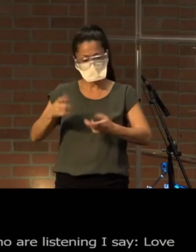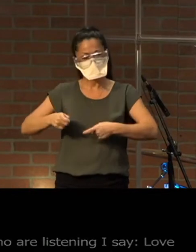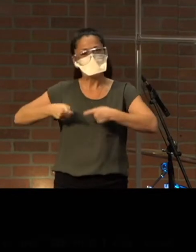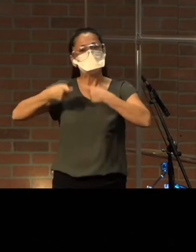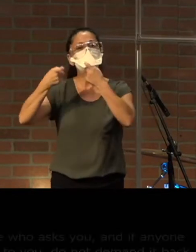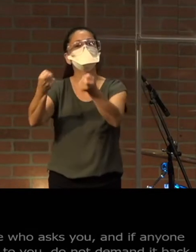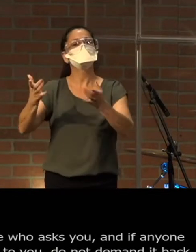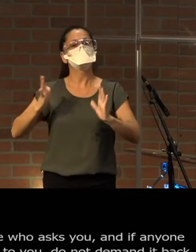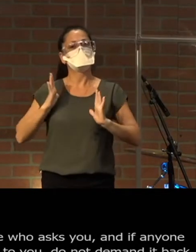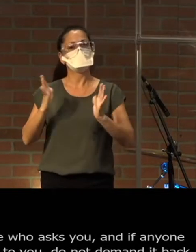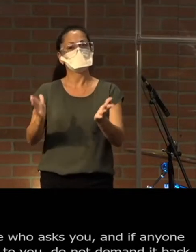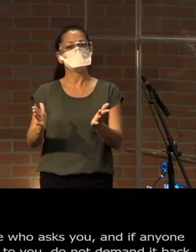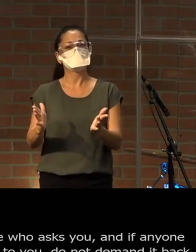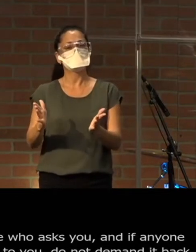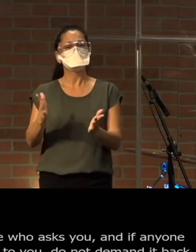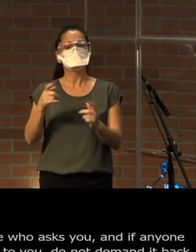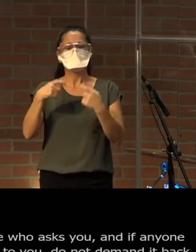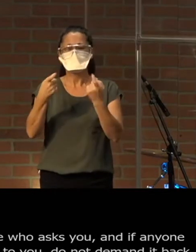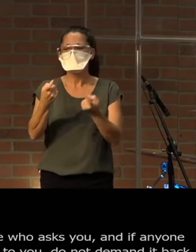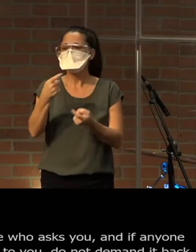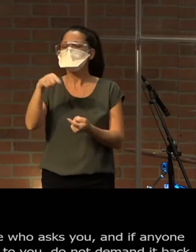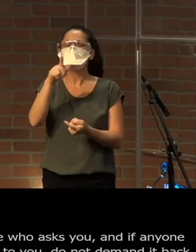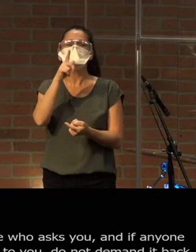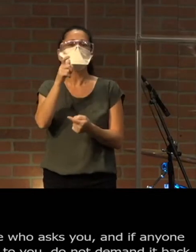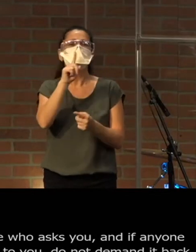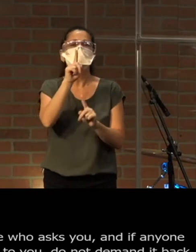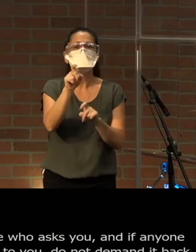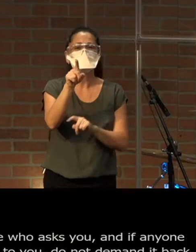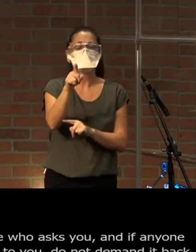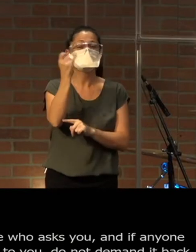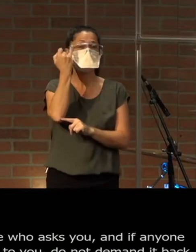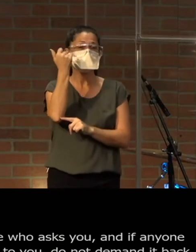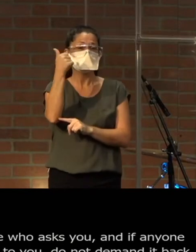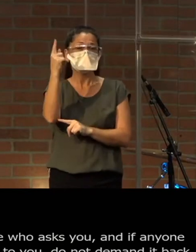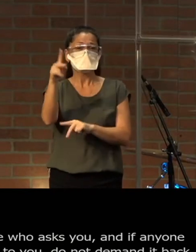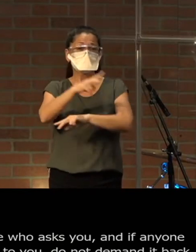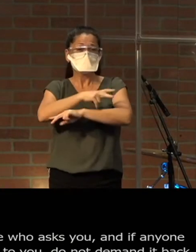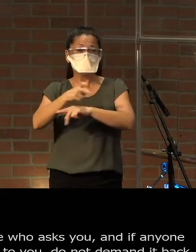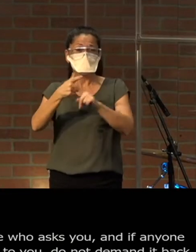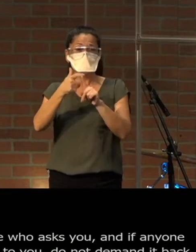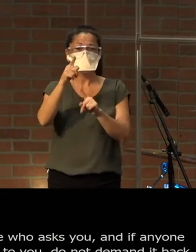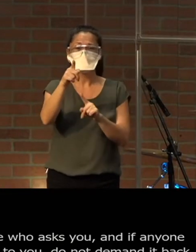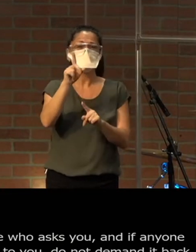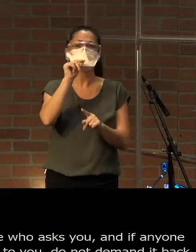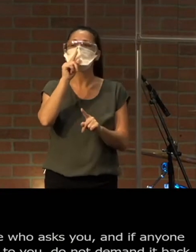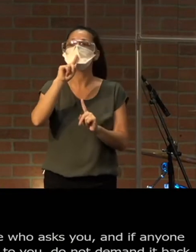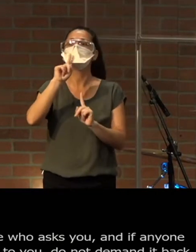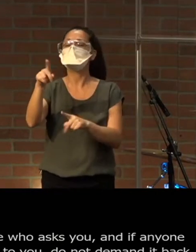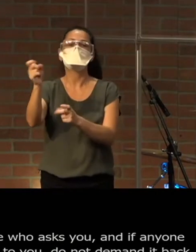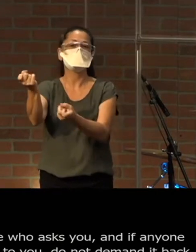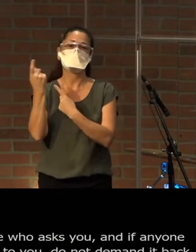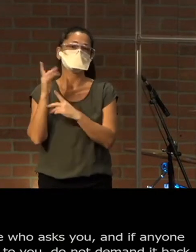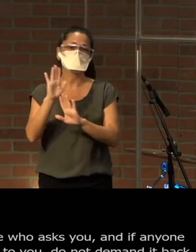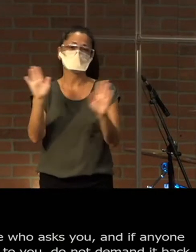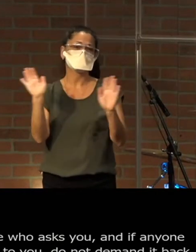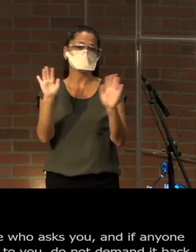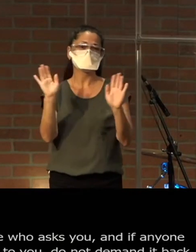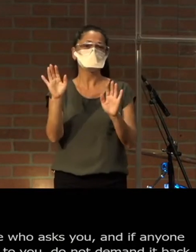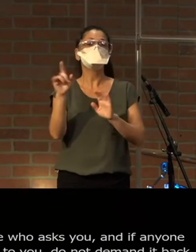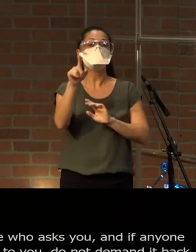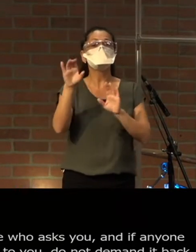Give to everyone who asks you. And if anyone takes what belongs to you, do not demand it back. Do